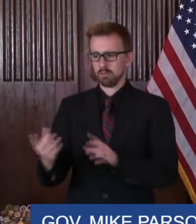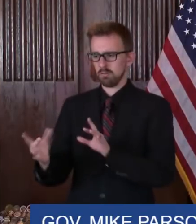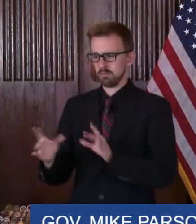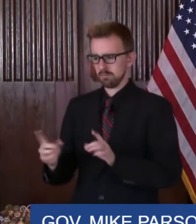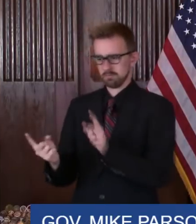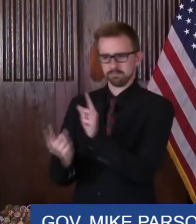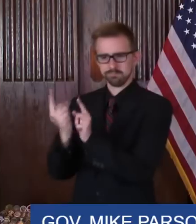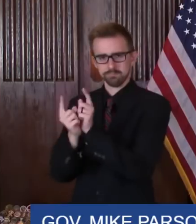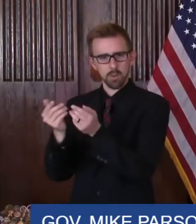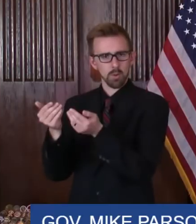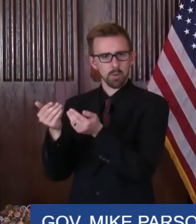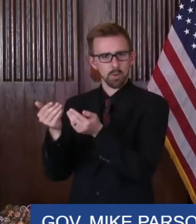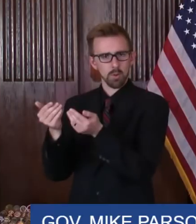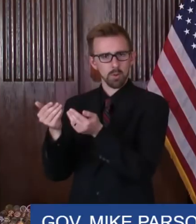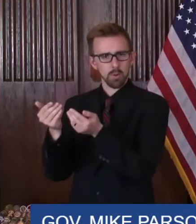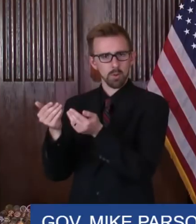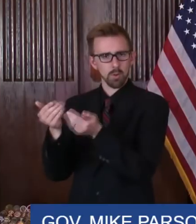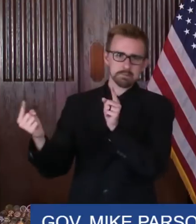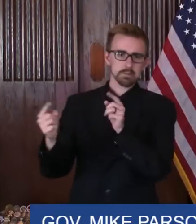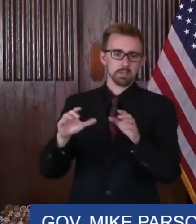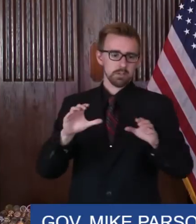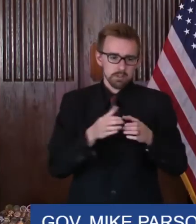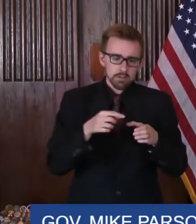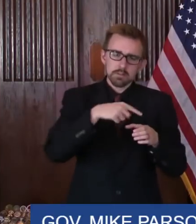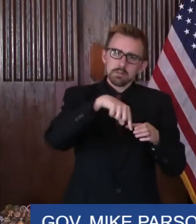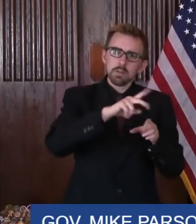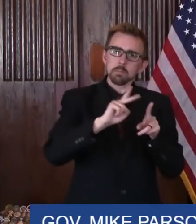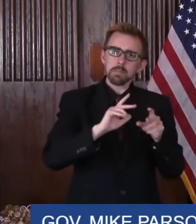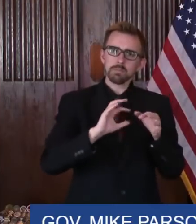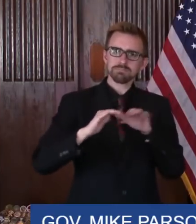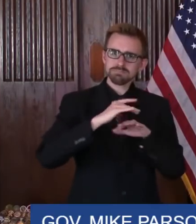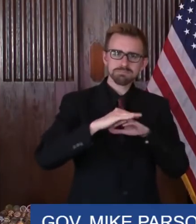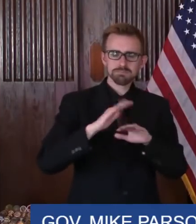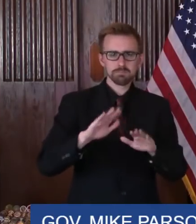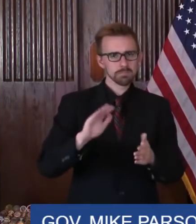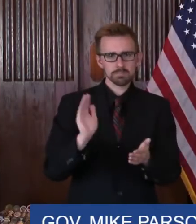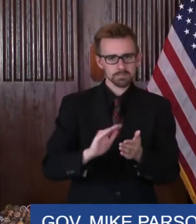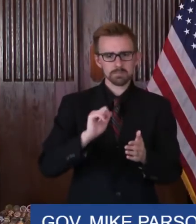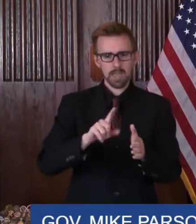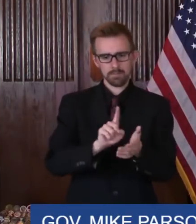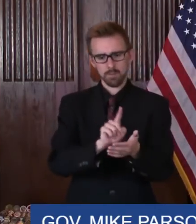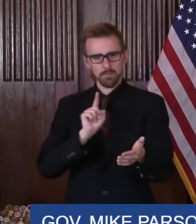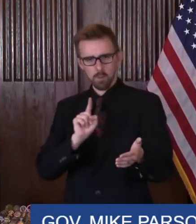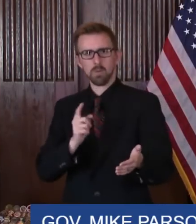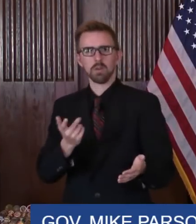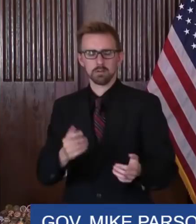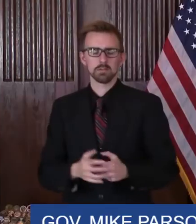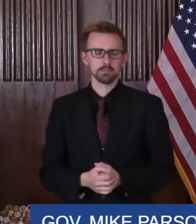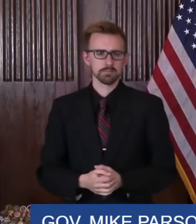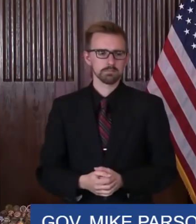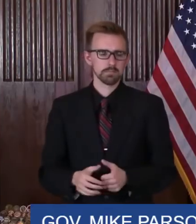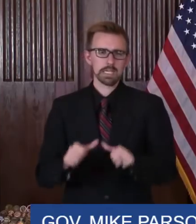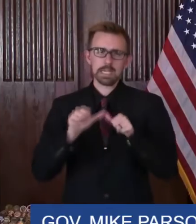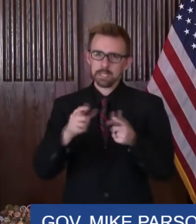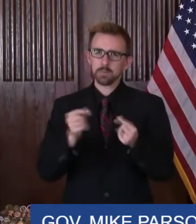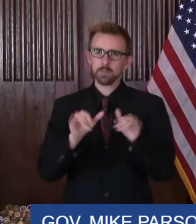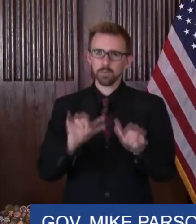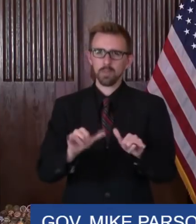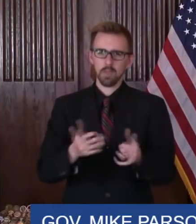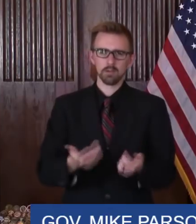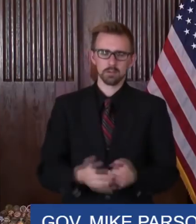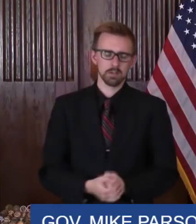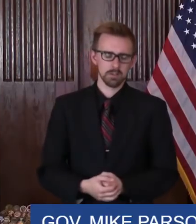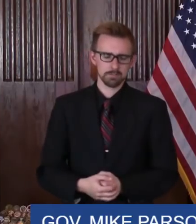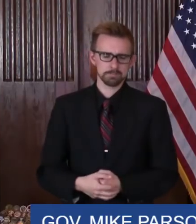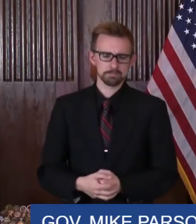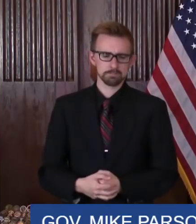social distancing laws. Don't get in bunches and stay your 6 feet apart. I mean, the things we've been saying all along. To continue to do that.